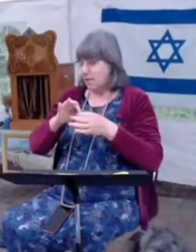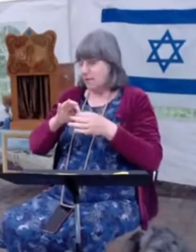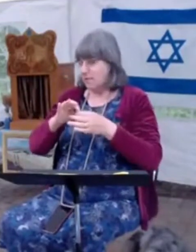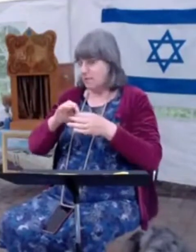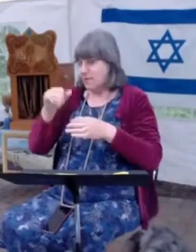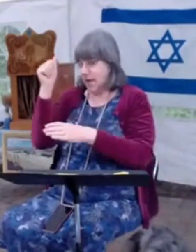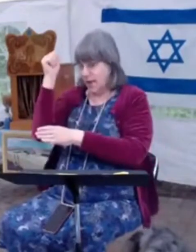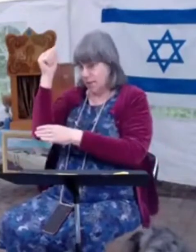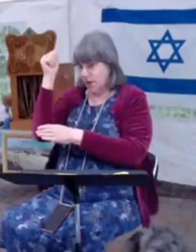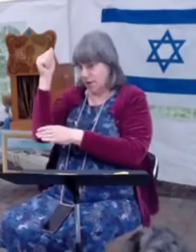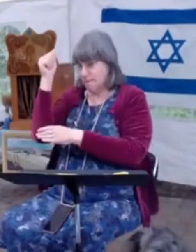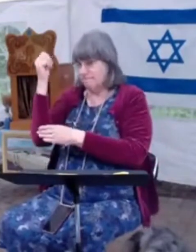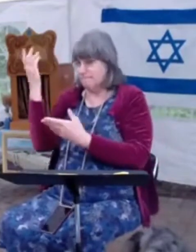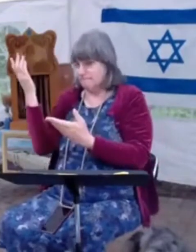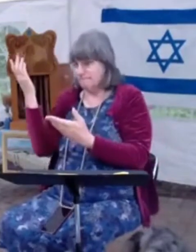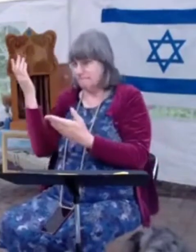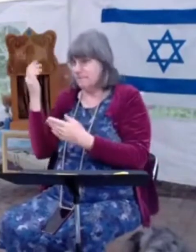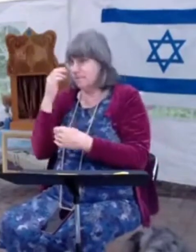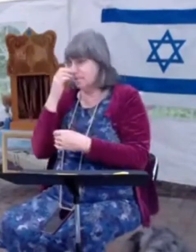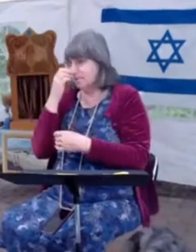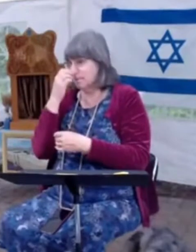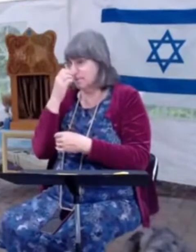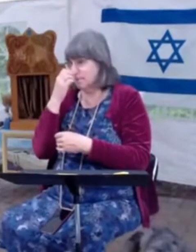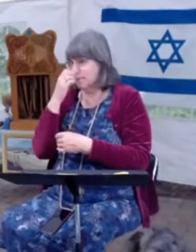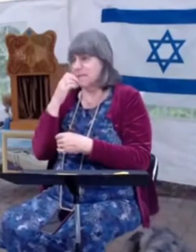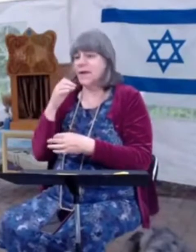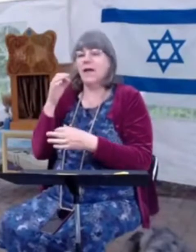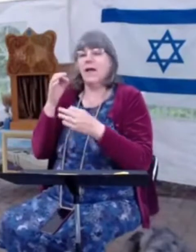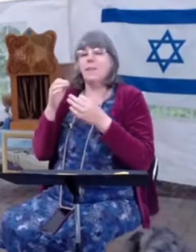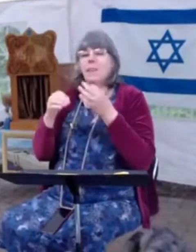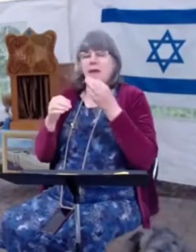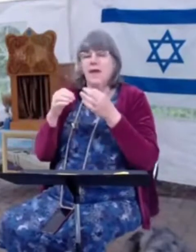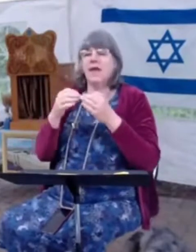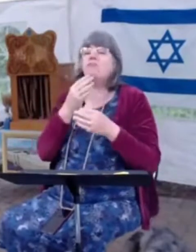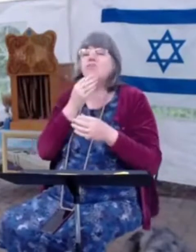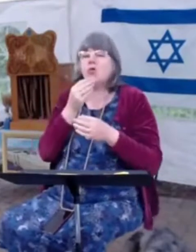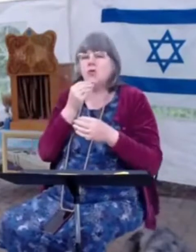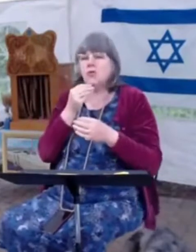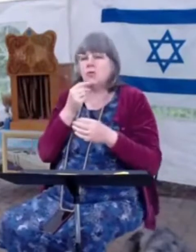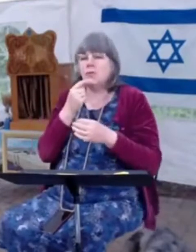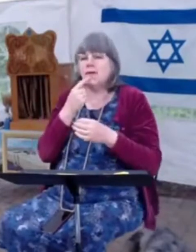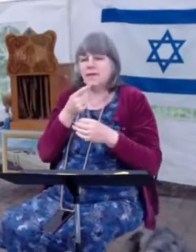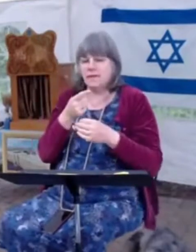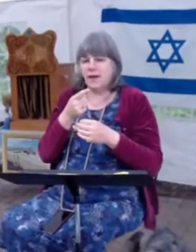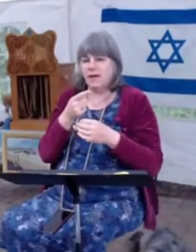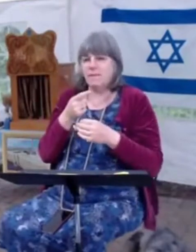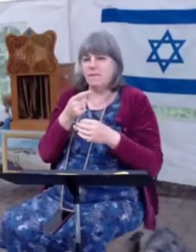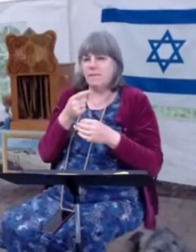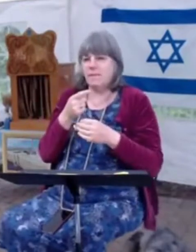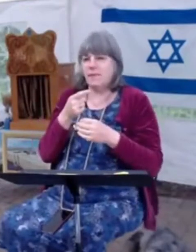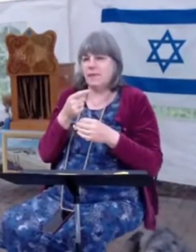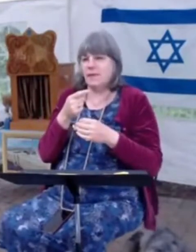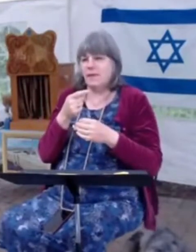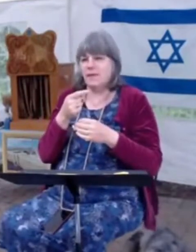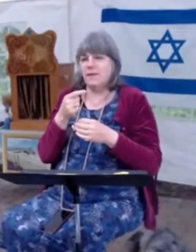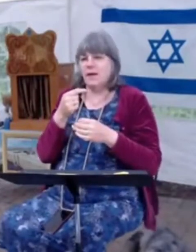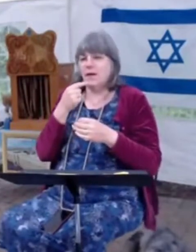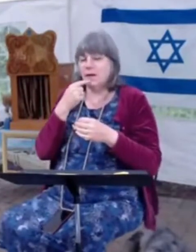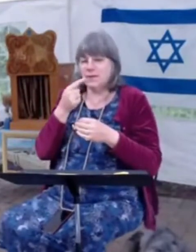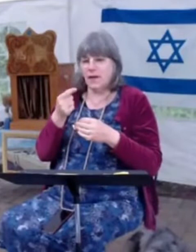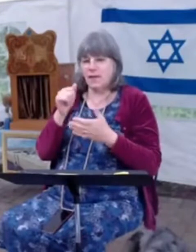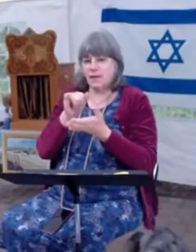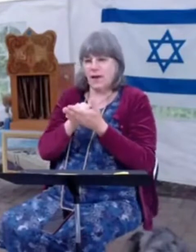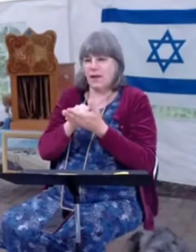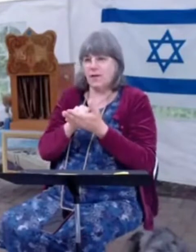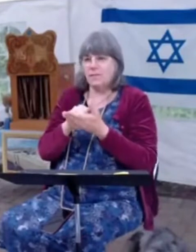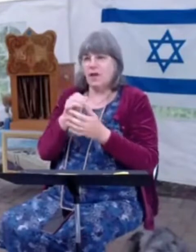Judaism, non-Jews are called sons of Abraham, because in him all the descendants of the earth will be blessed.